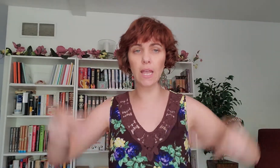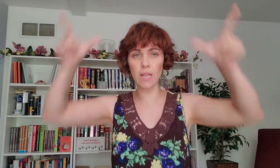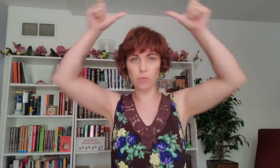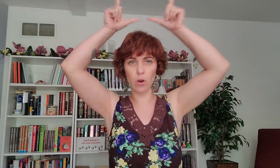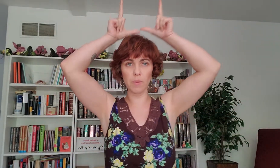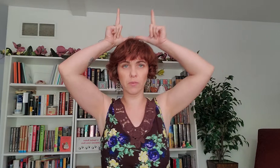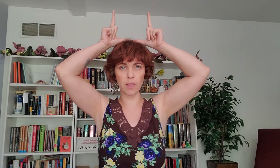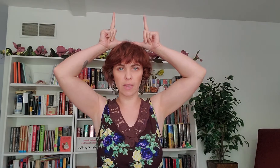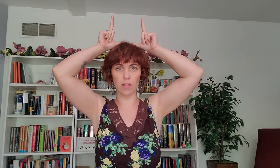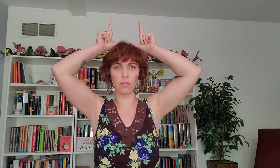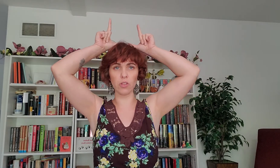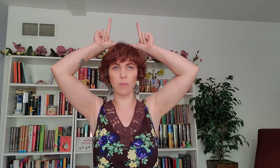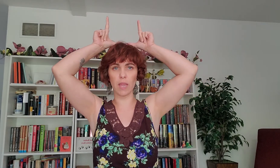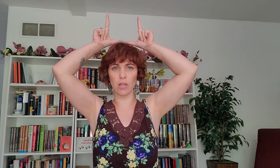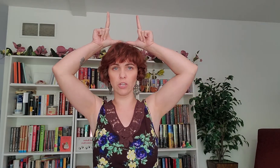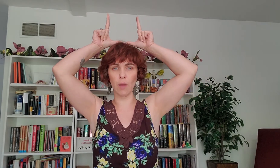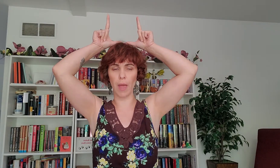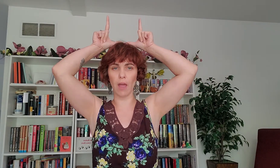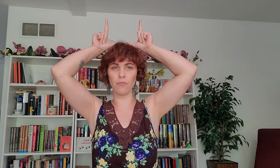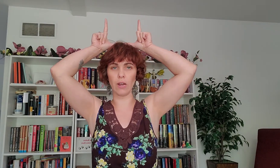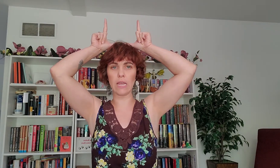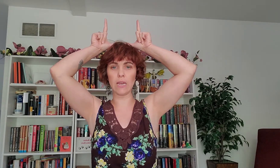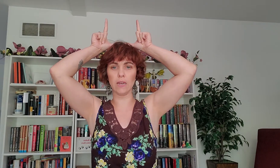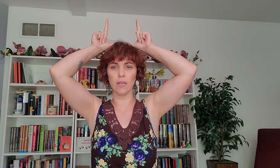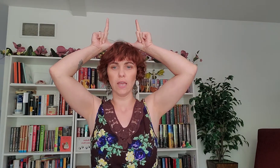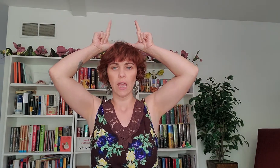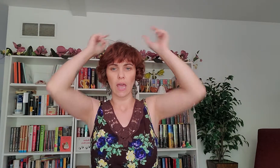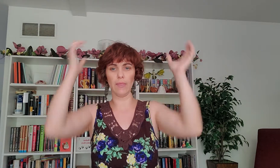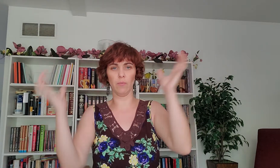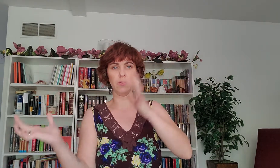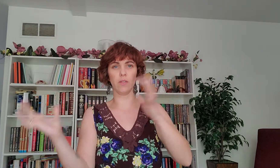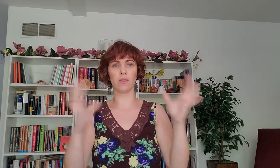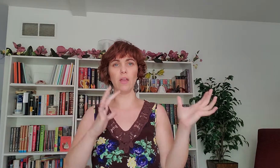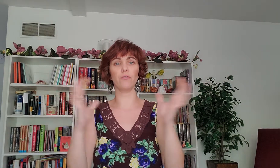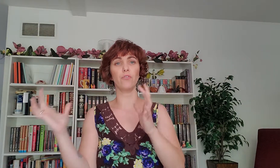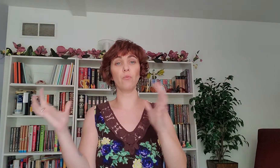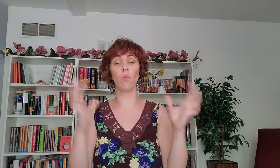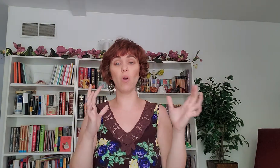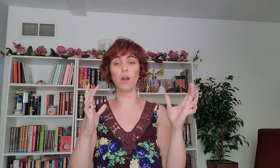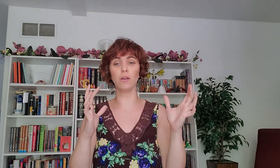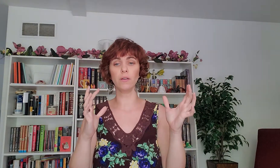Lincoln's War between the states. We just make a top hat for Lincoln, and then we do the sign for war